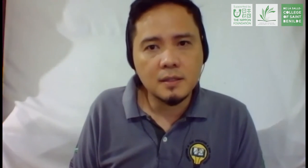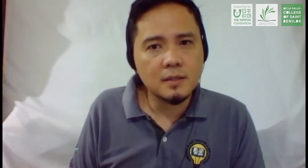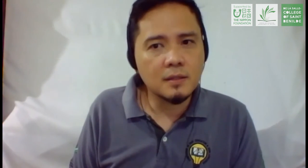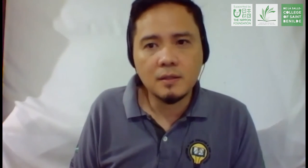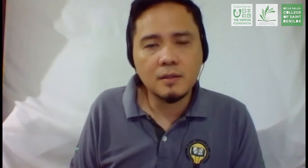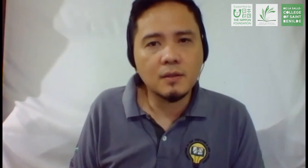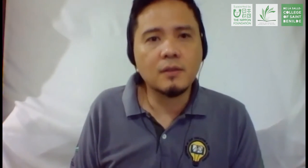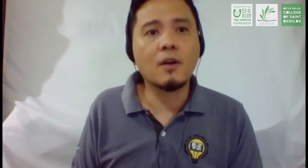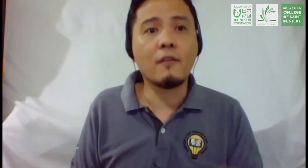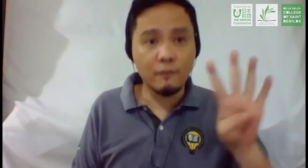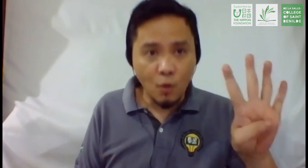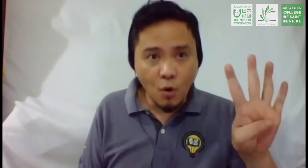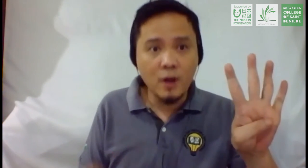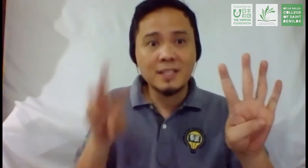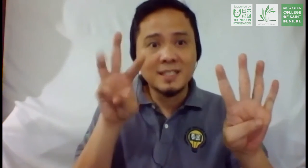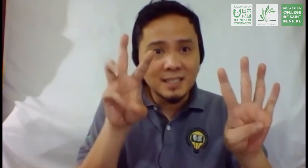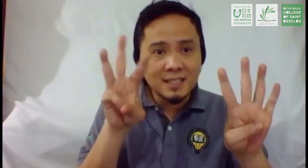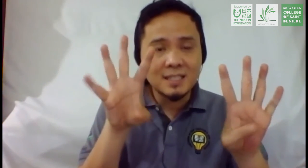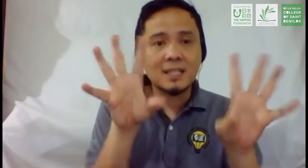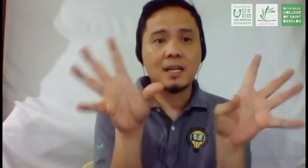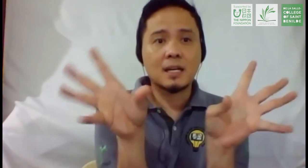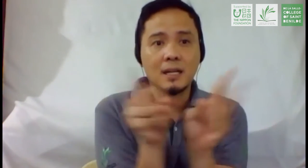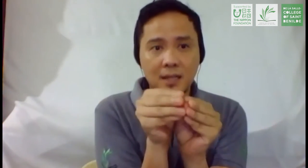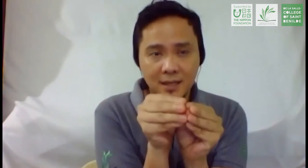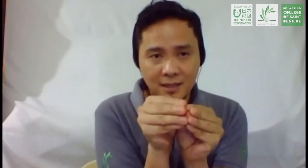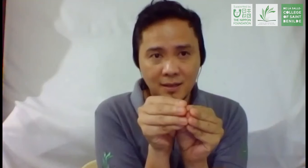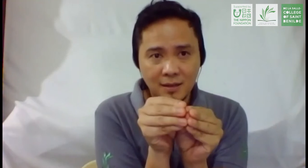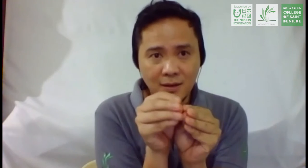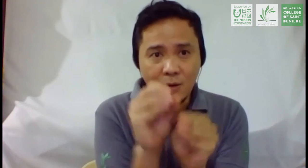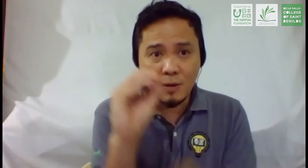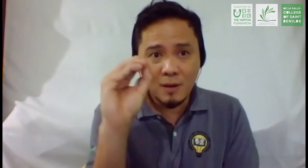No, 4, 16 together.